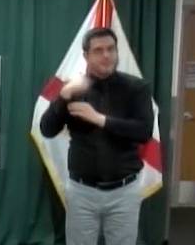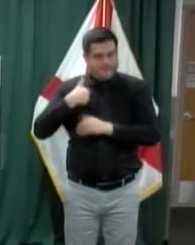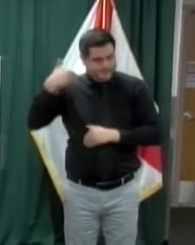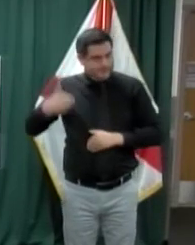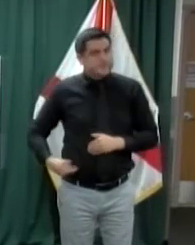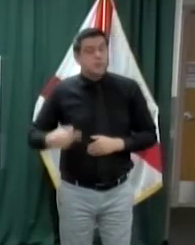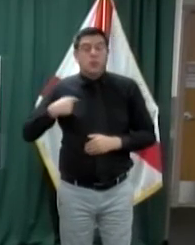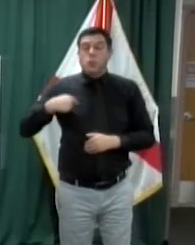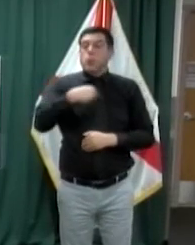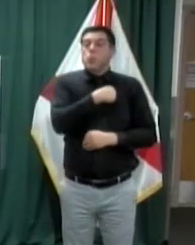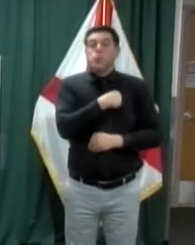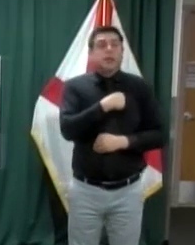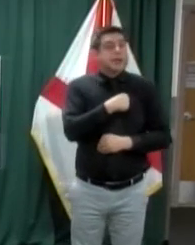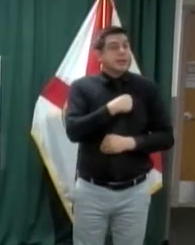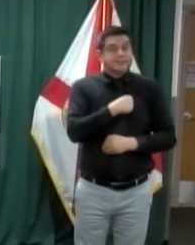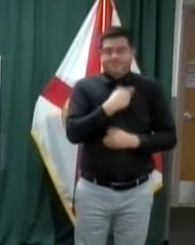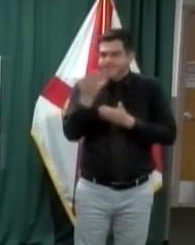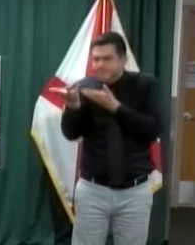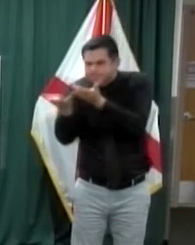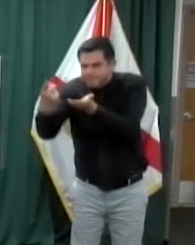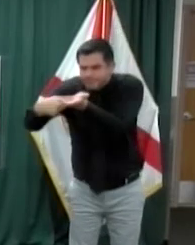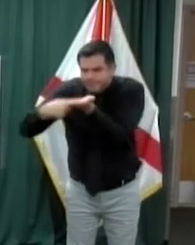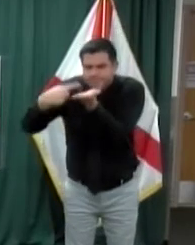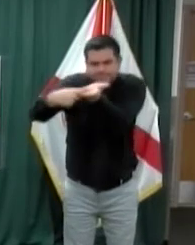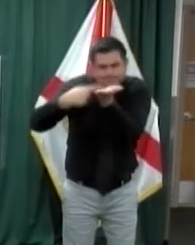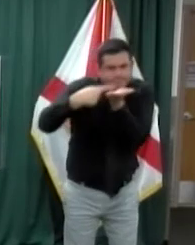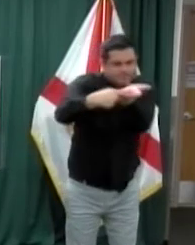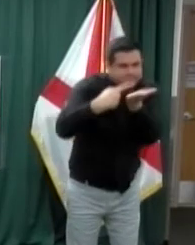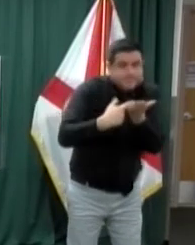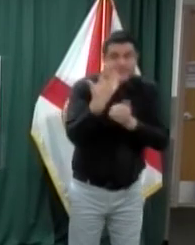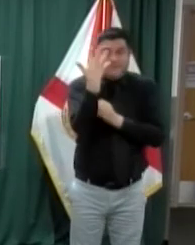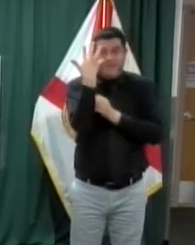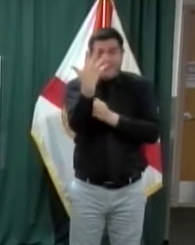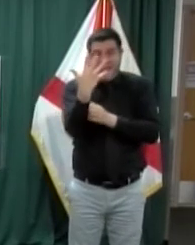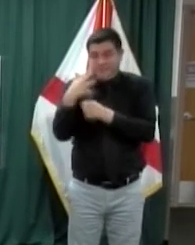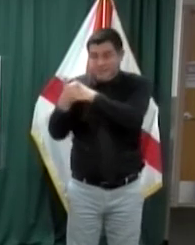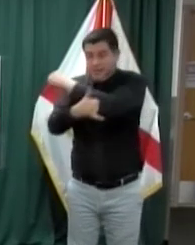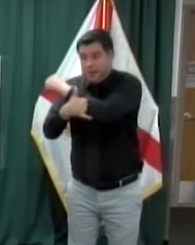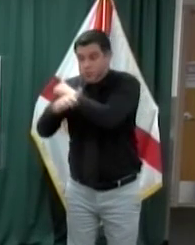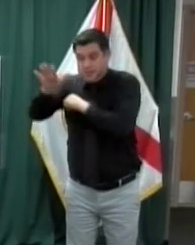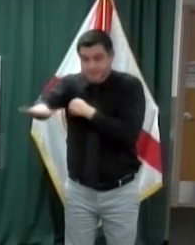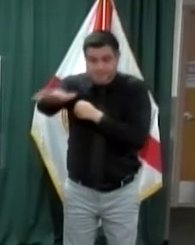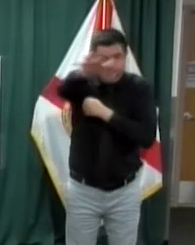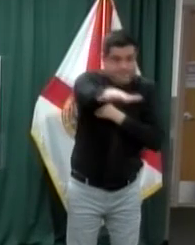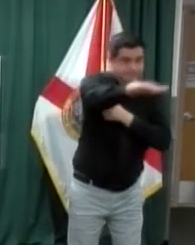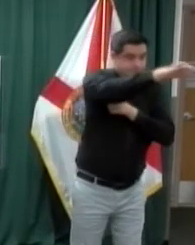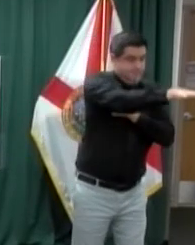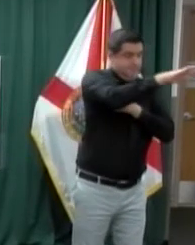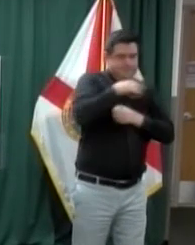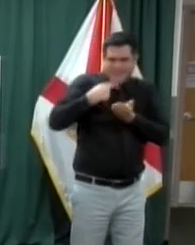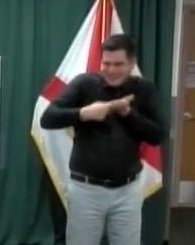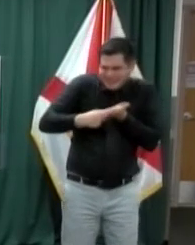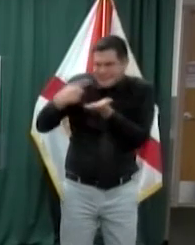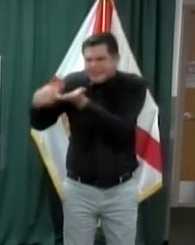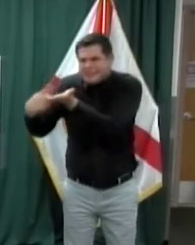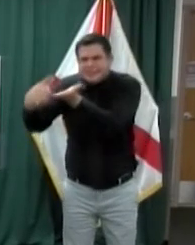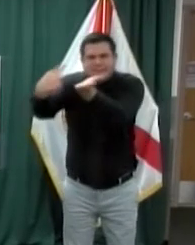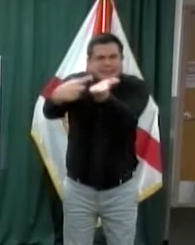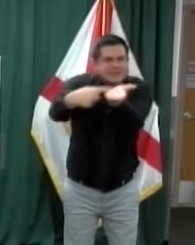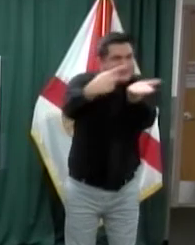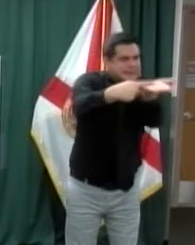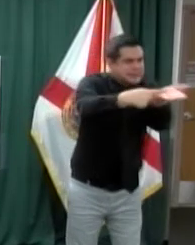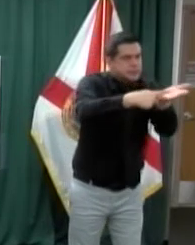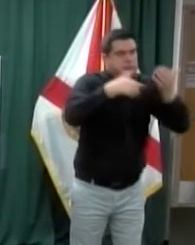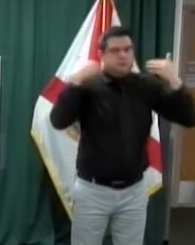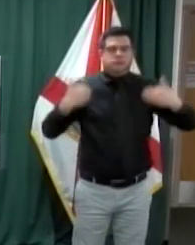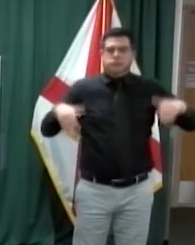five counties around the city of Orlando, and Seminole County is among them. We are very honored to be here this afternoon to talk to you about CareerSource